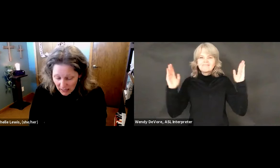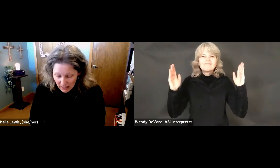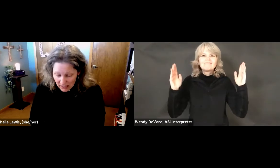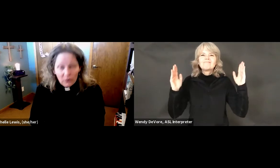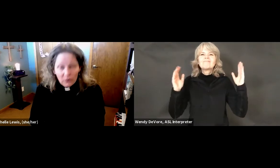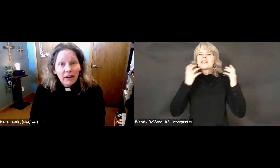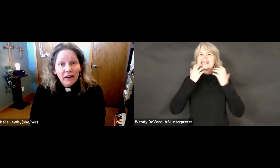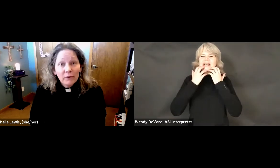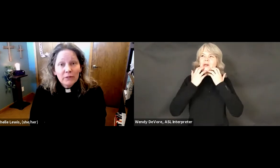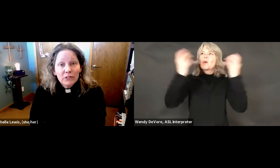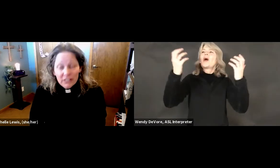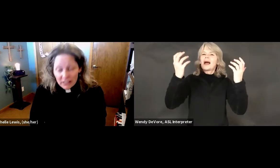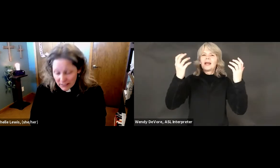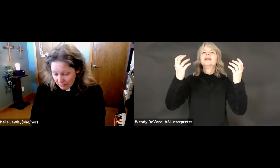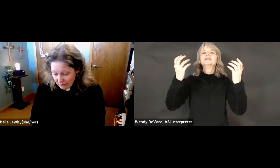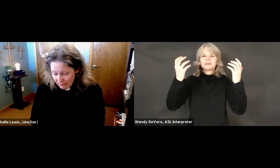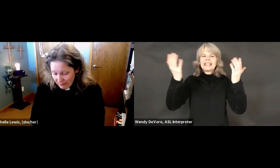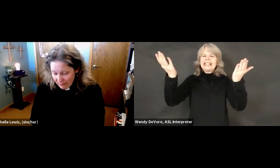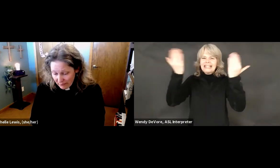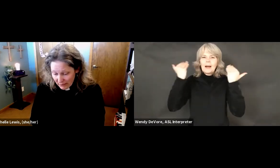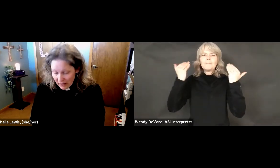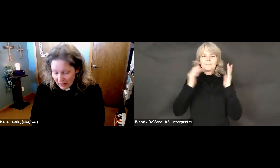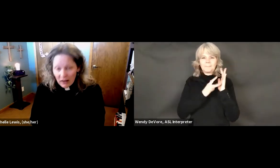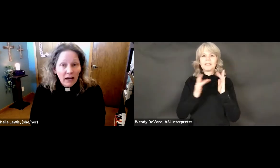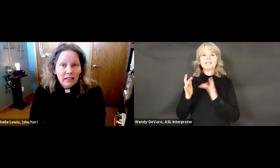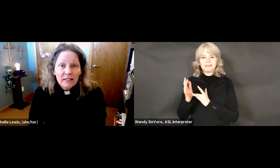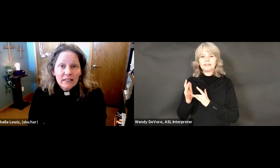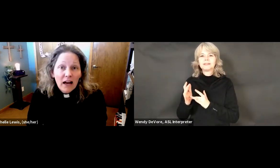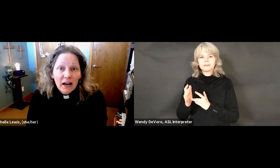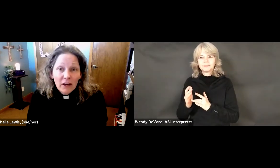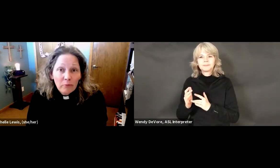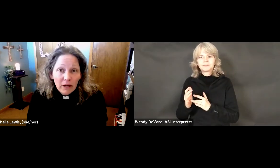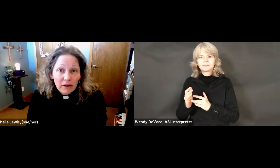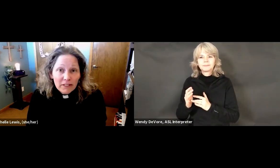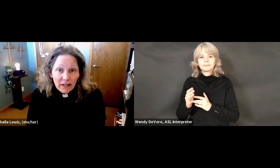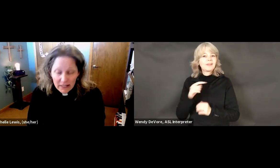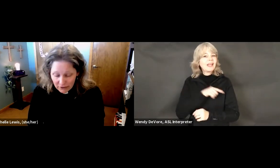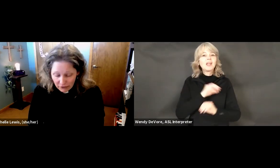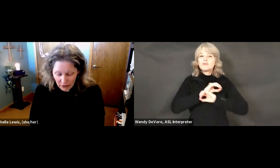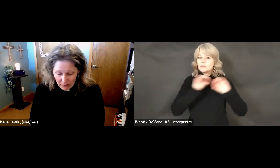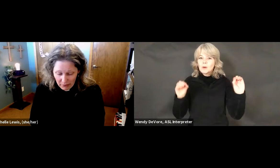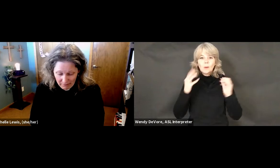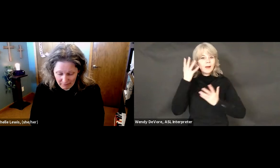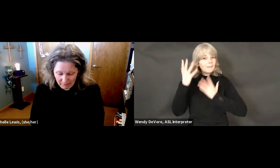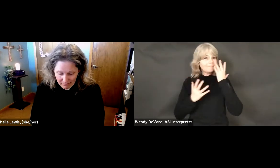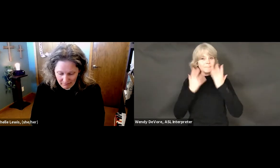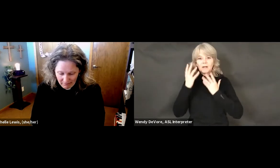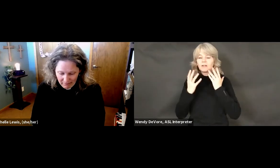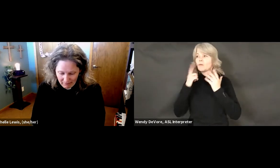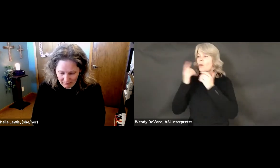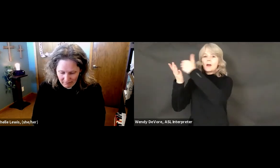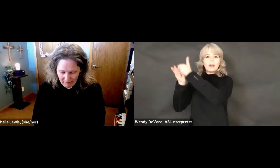He is crying out to Jesus. And he is not embarrassed to ask for help.